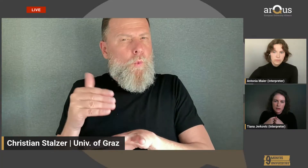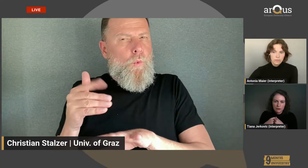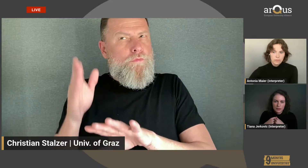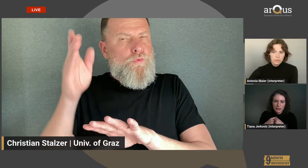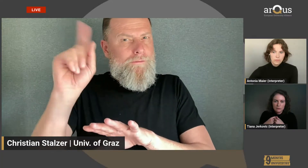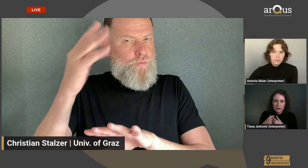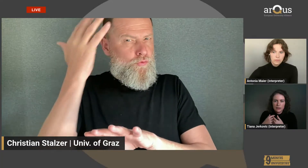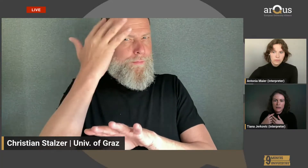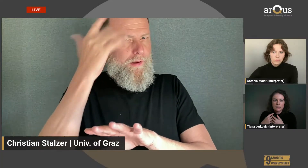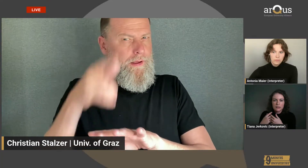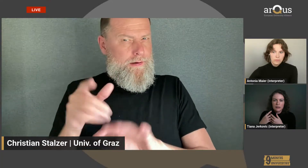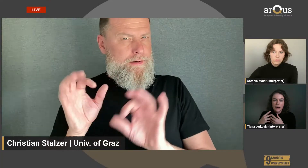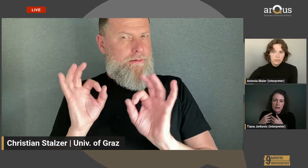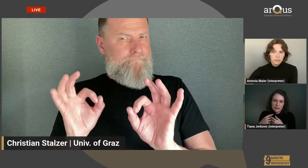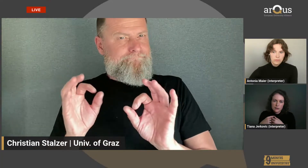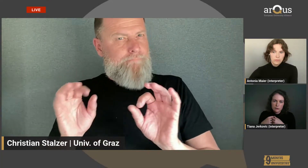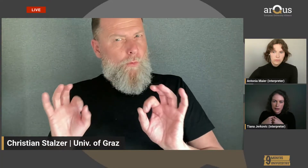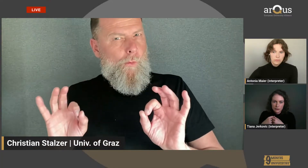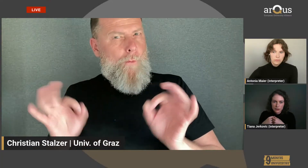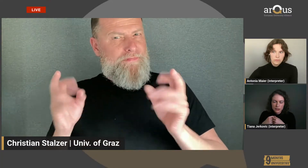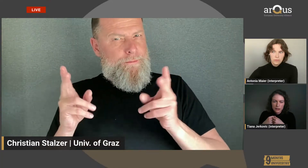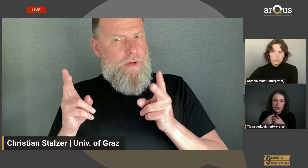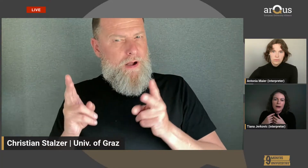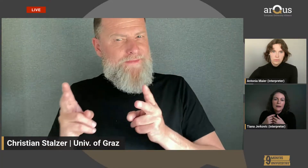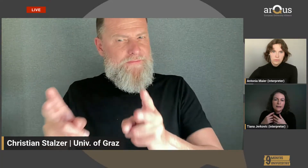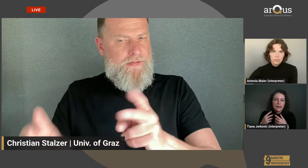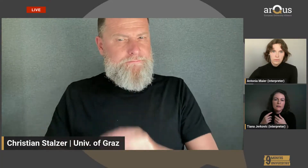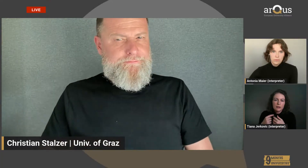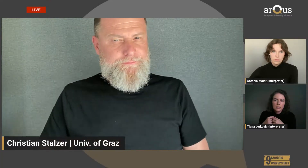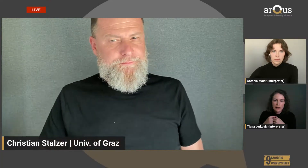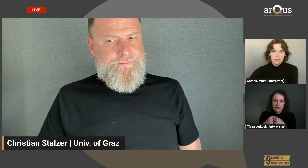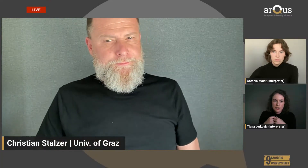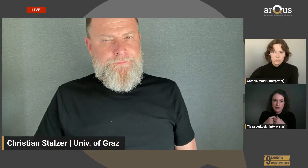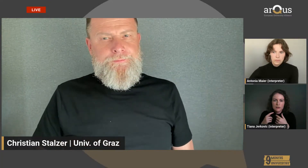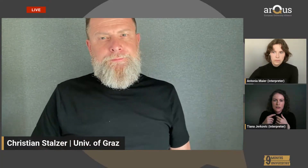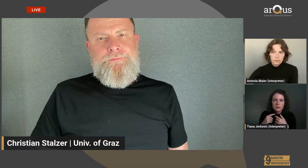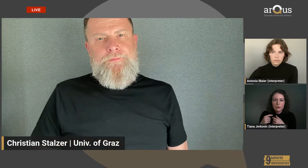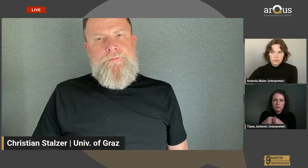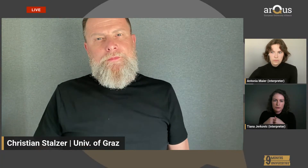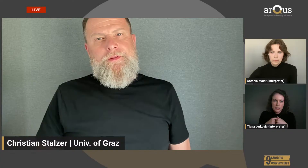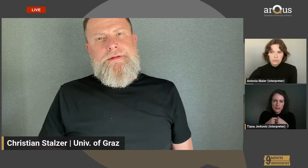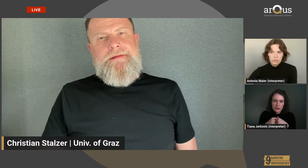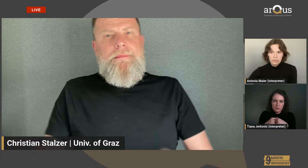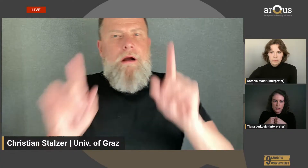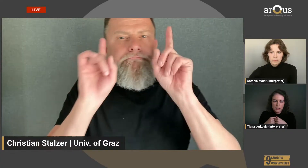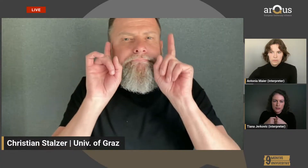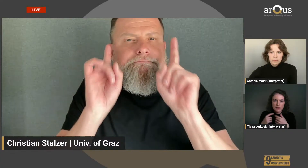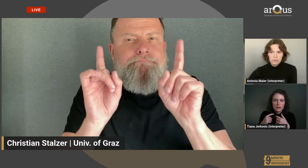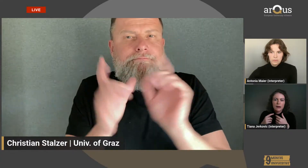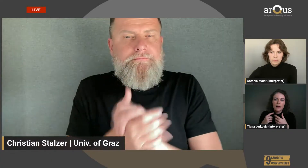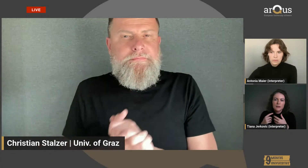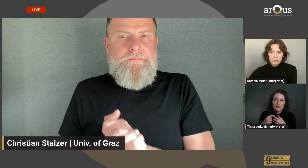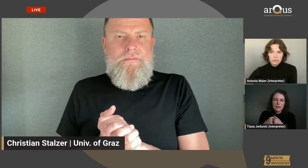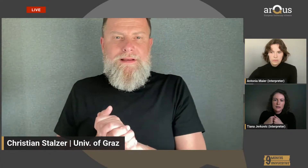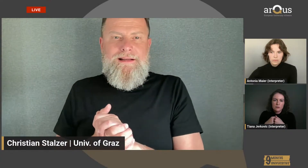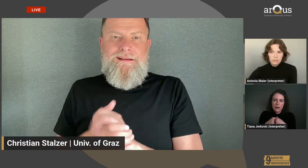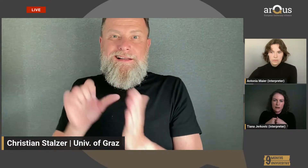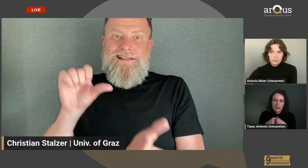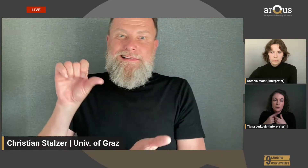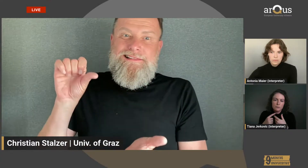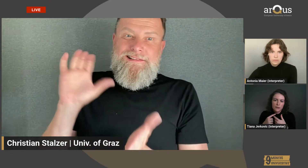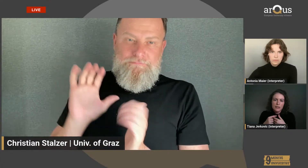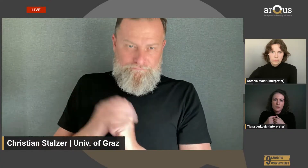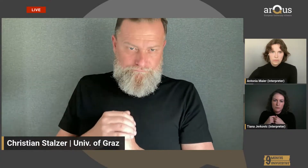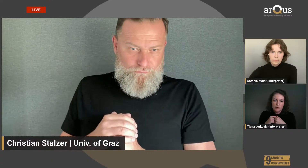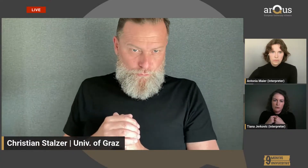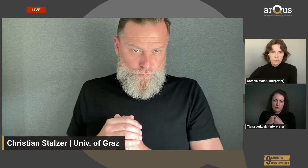linguistic minority where we get the access to language. That is very challenging to see both of these dimensions and to see this duality,